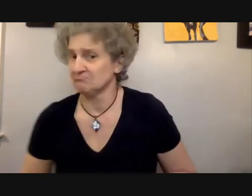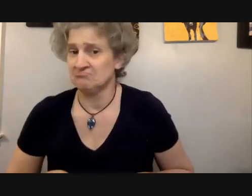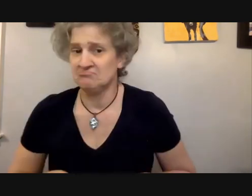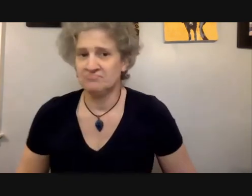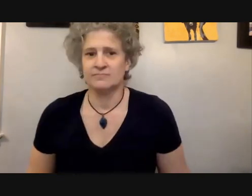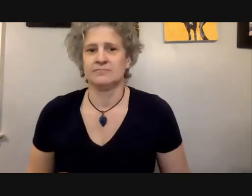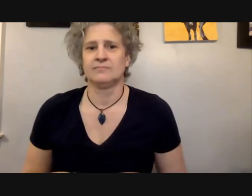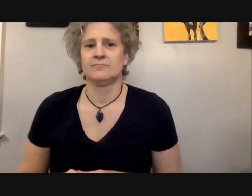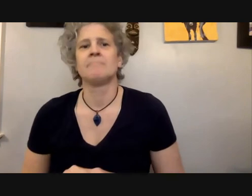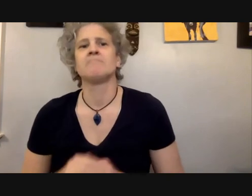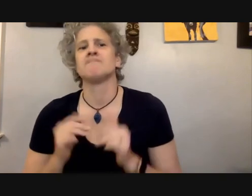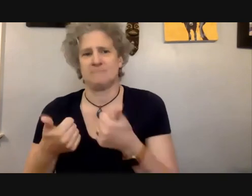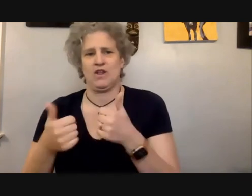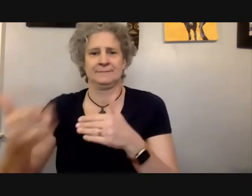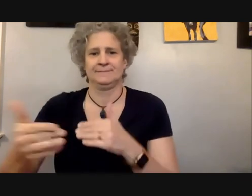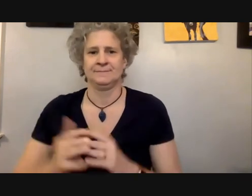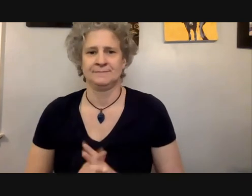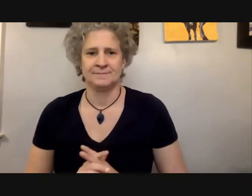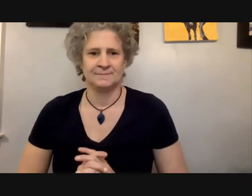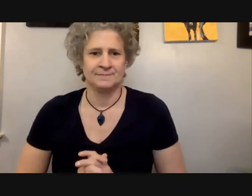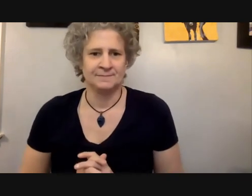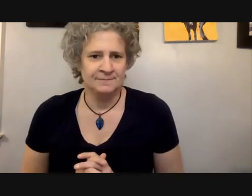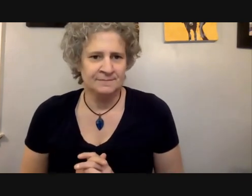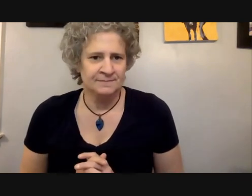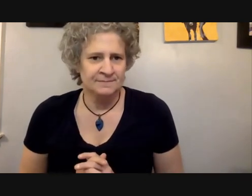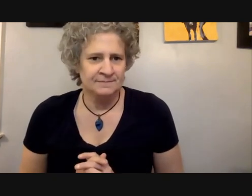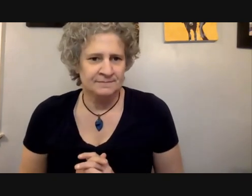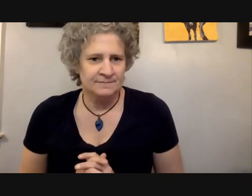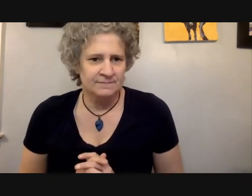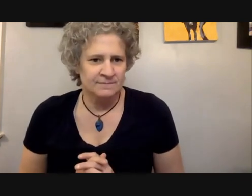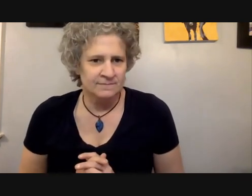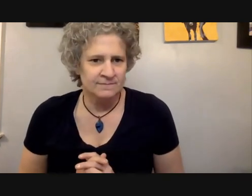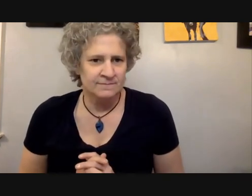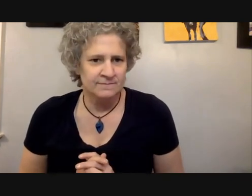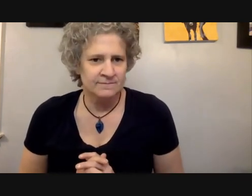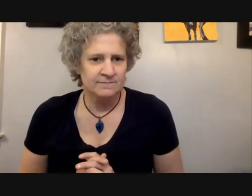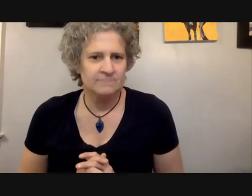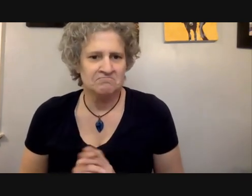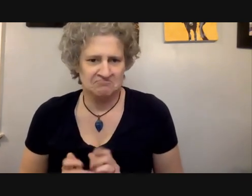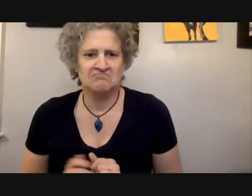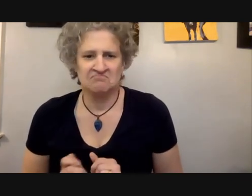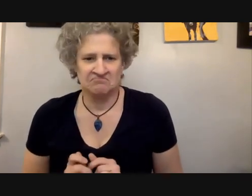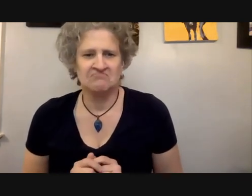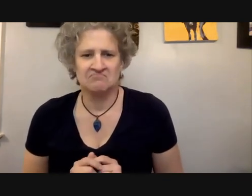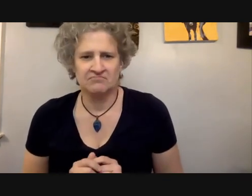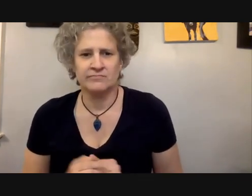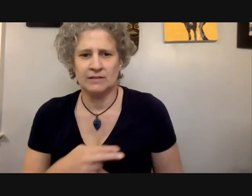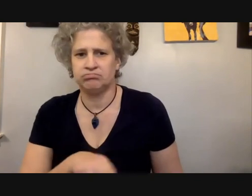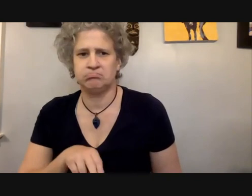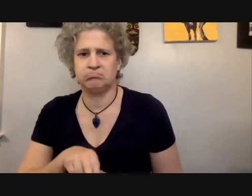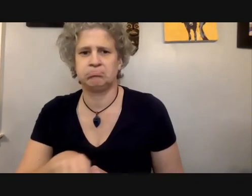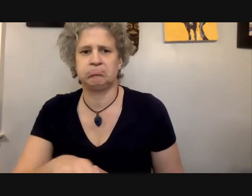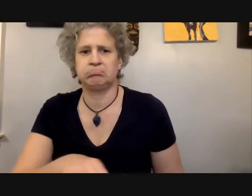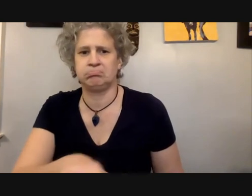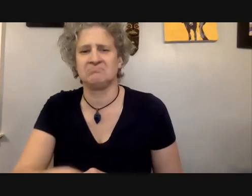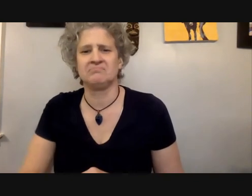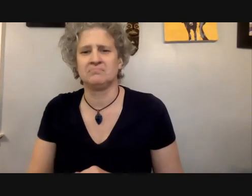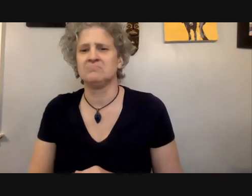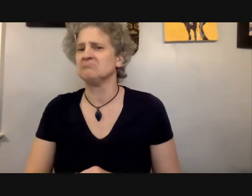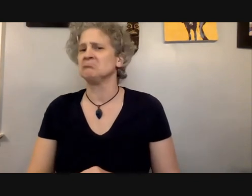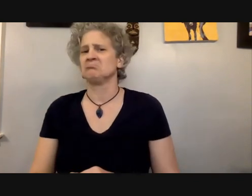interpreter that is well-versed in that field and is able to kind of insert themselves and make sure that they are part of the medical treatment team.